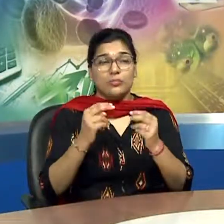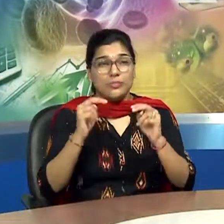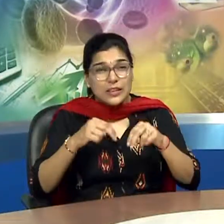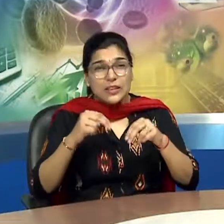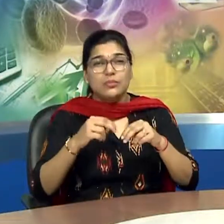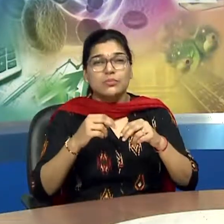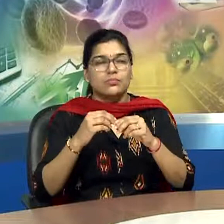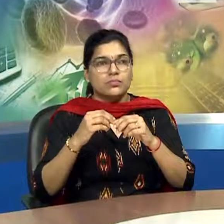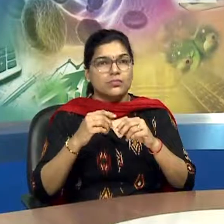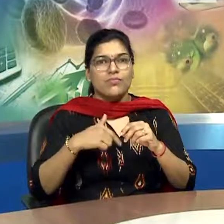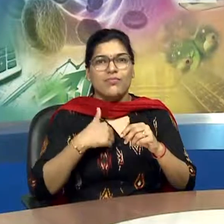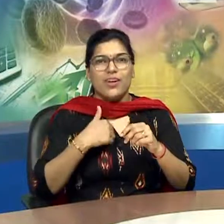This word